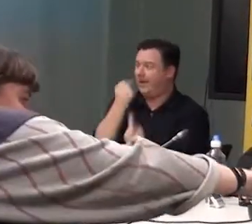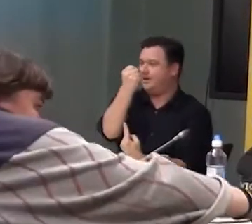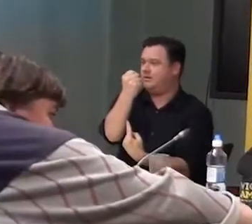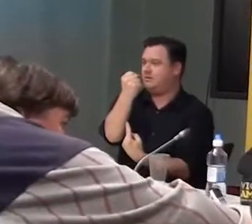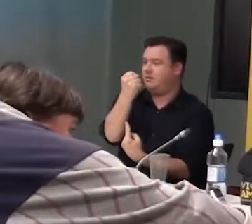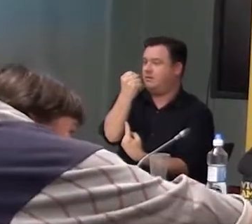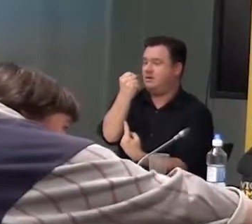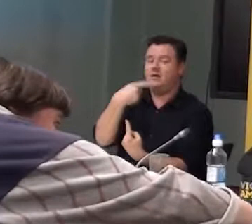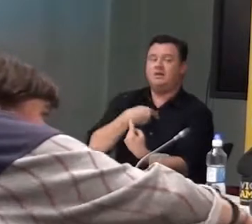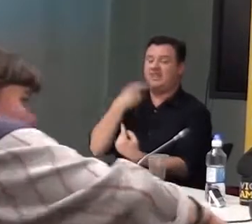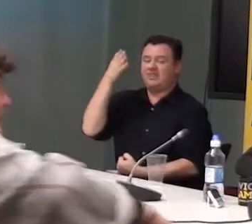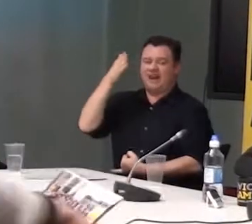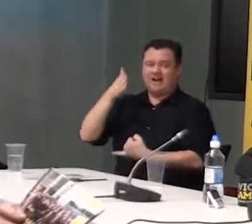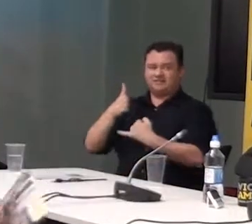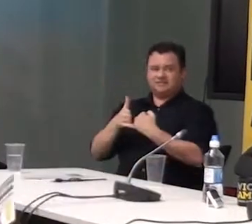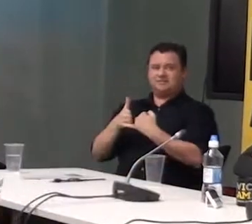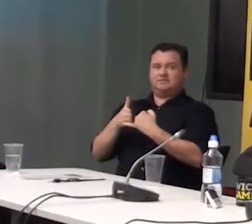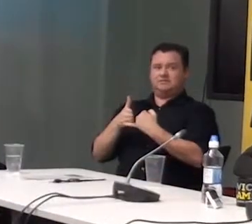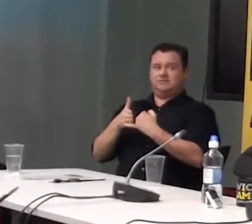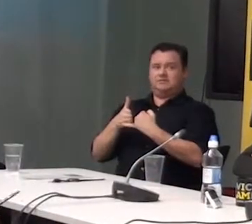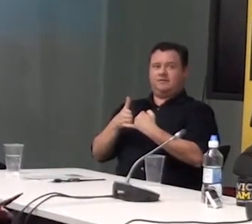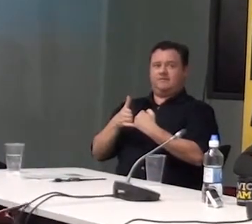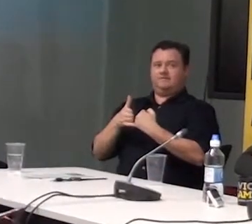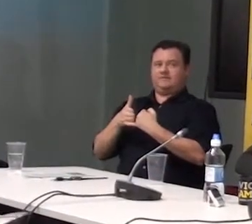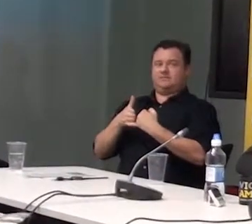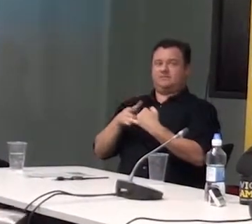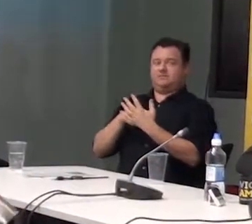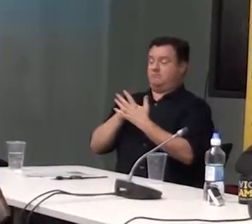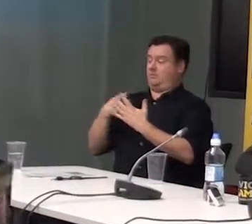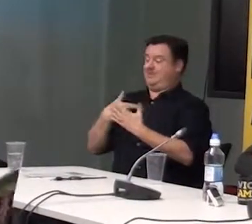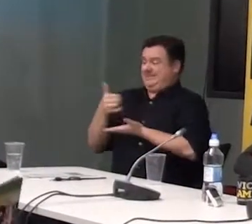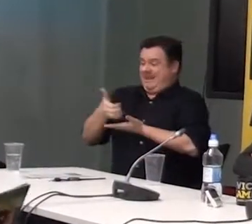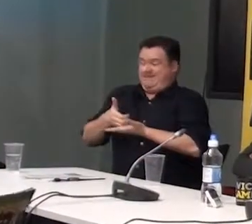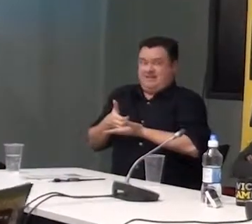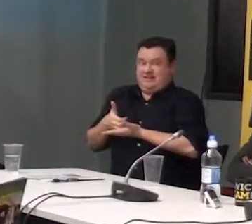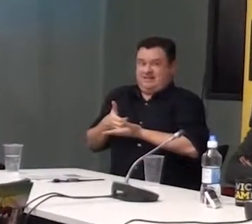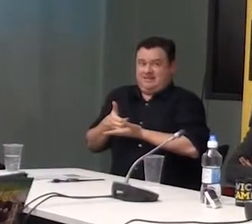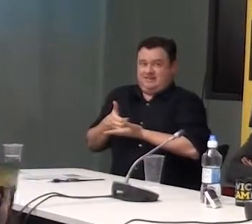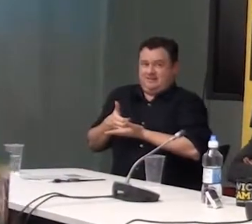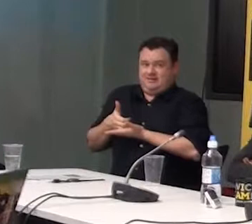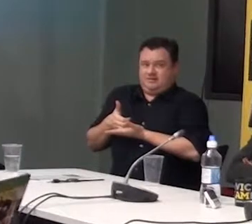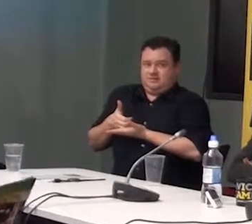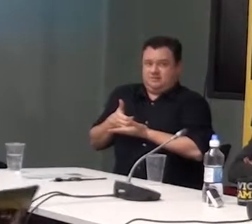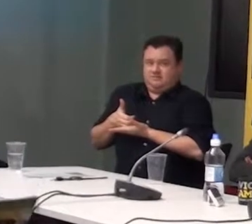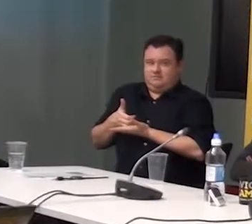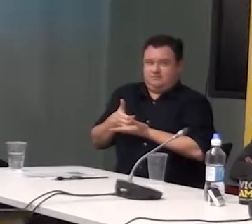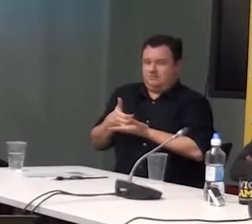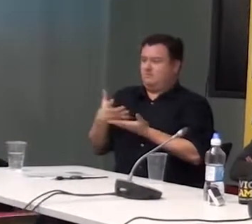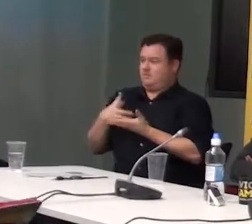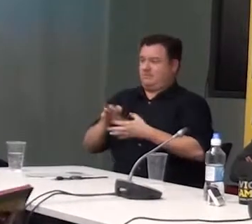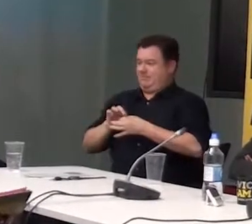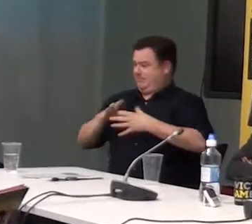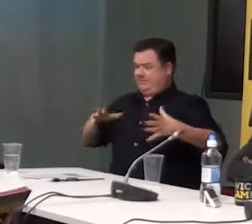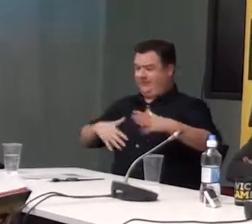have the last vestiges of the safety net that is still there for many people taken away completely.